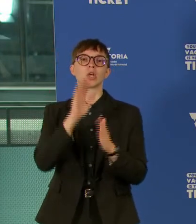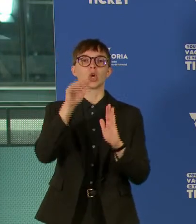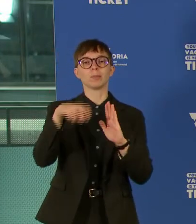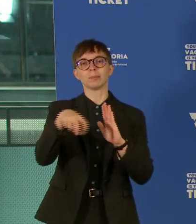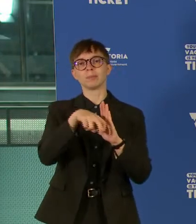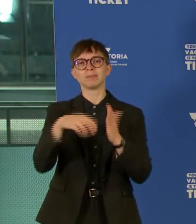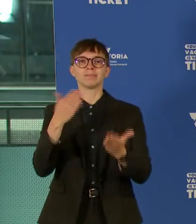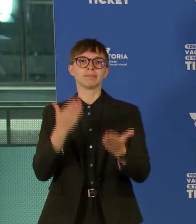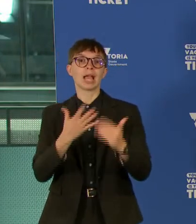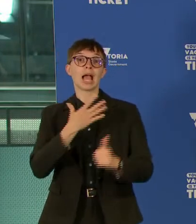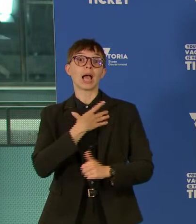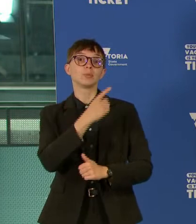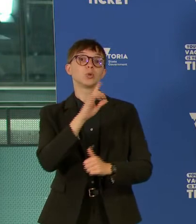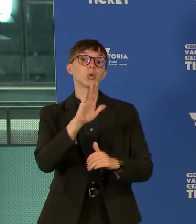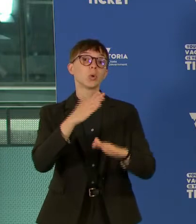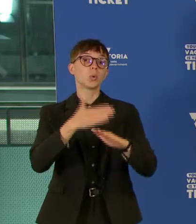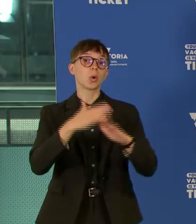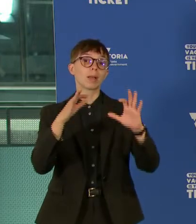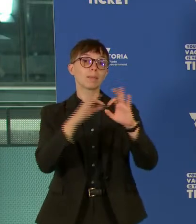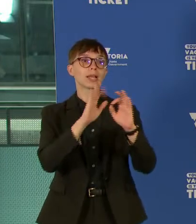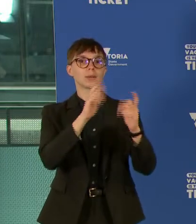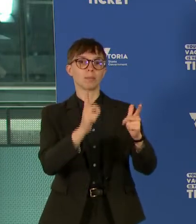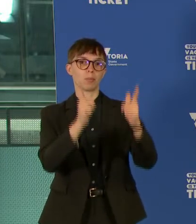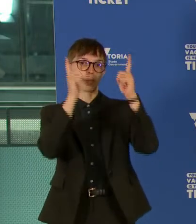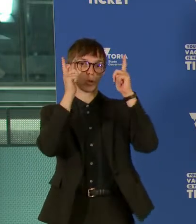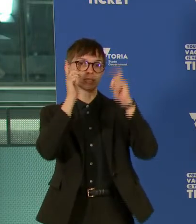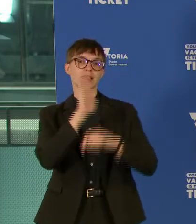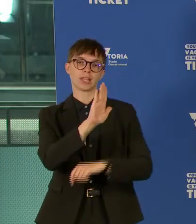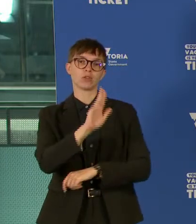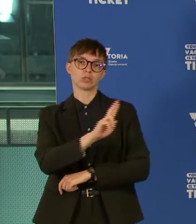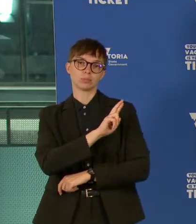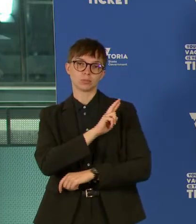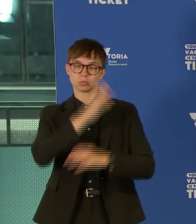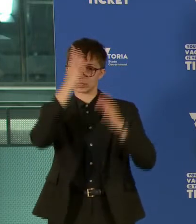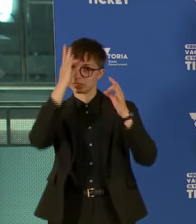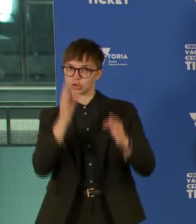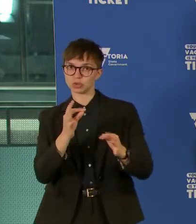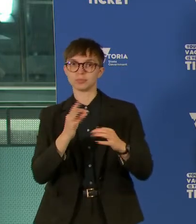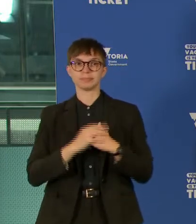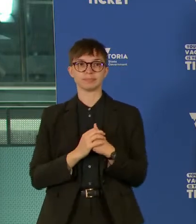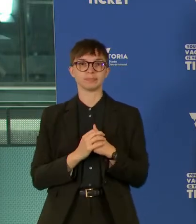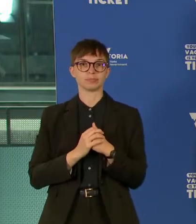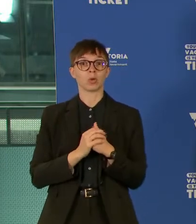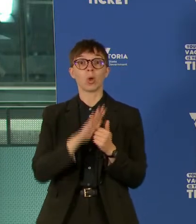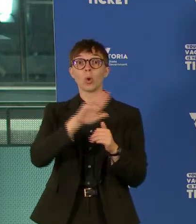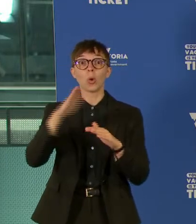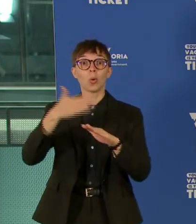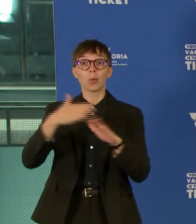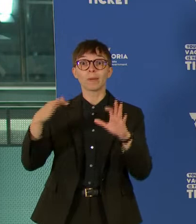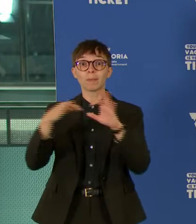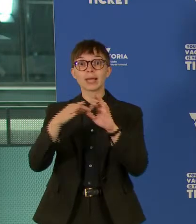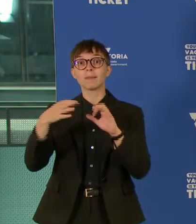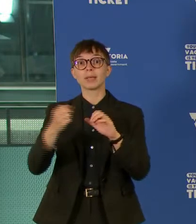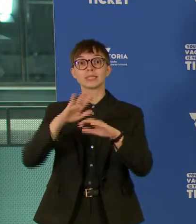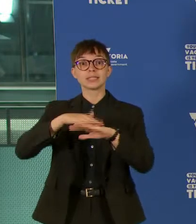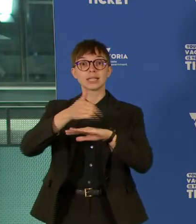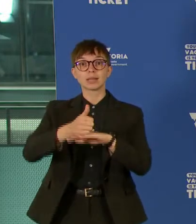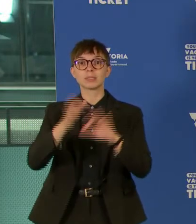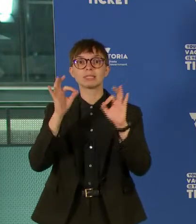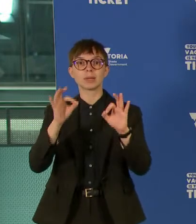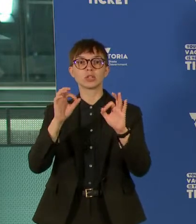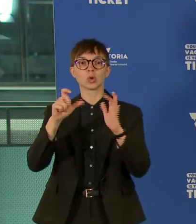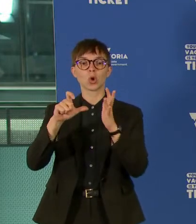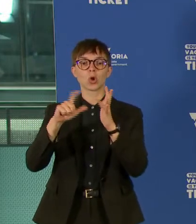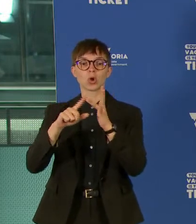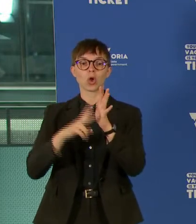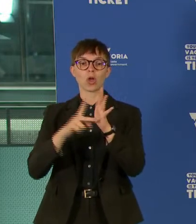All workplaces will be required to have COVID-safe plans, but just like they manage other occupational health